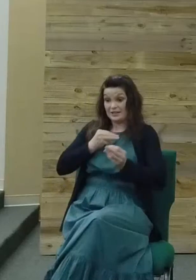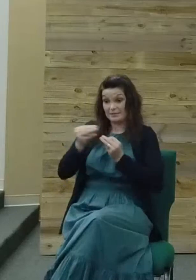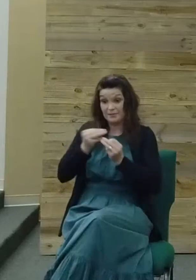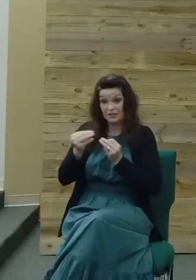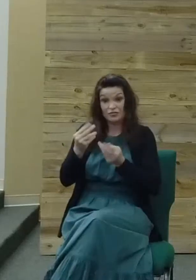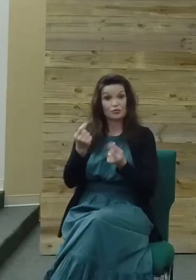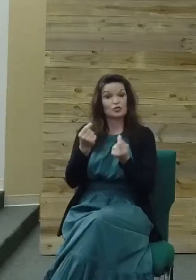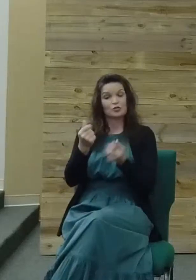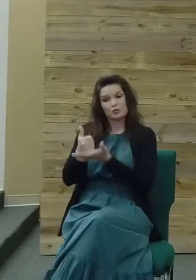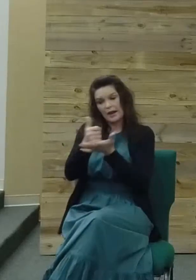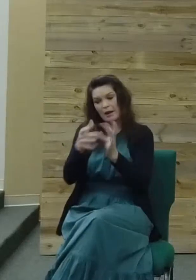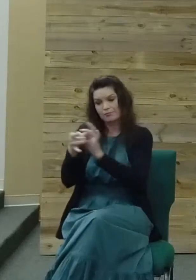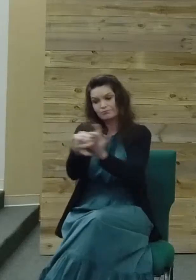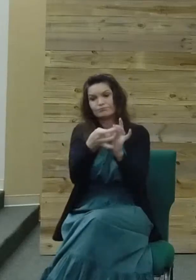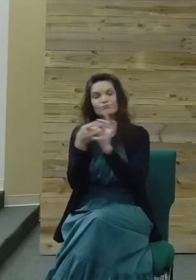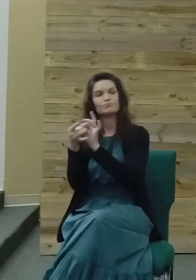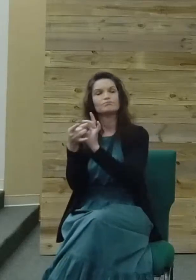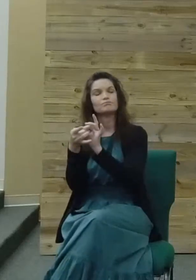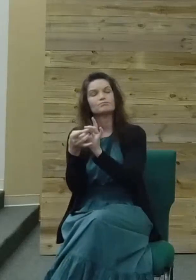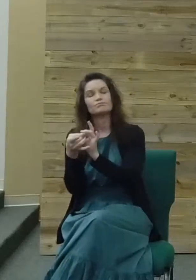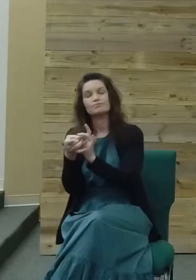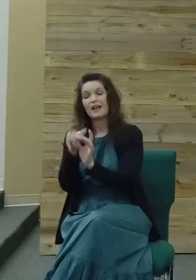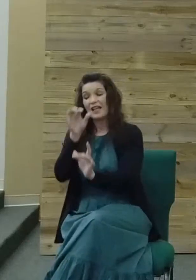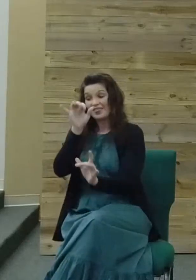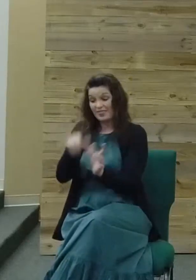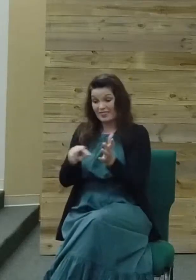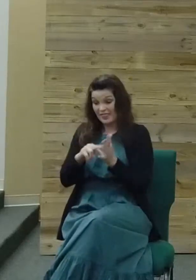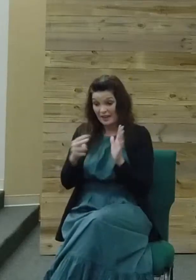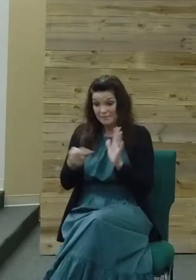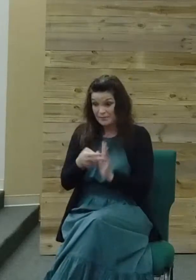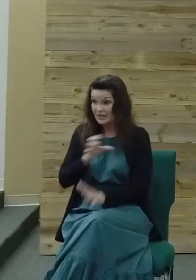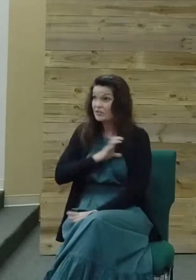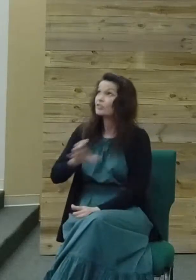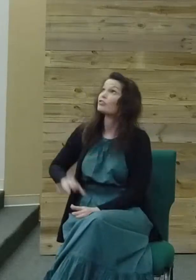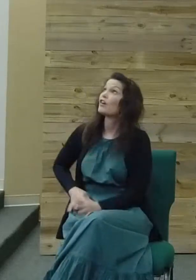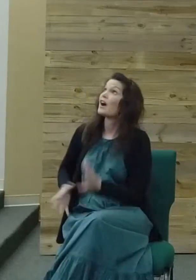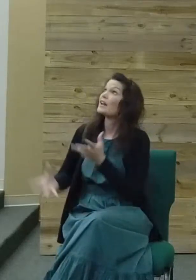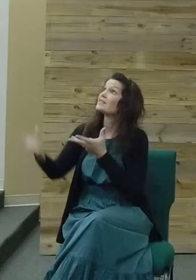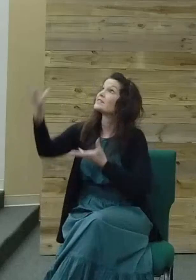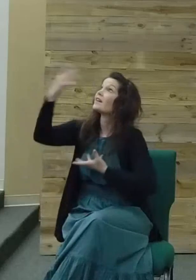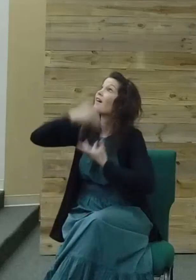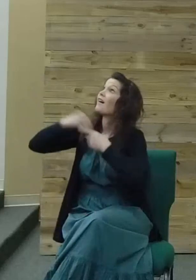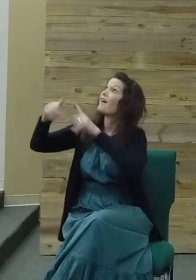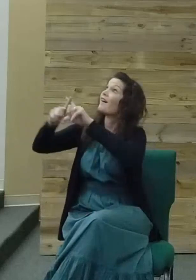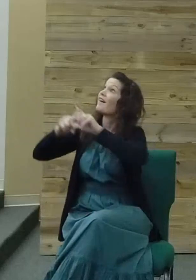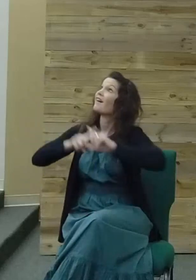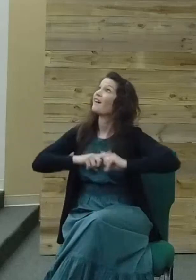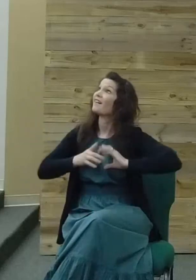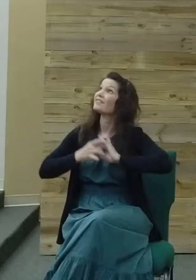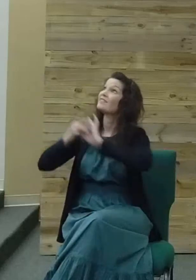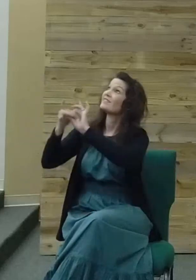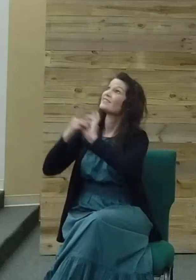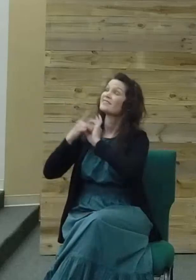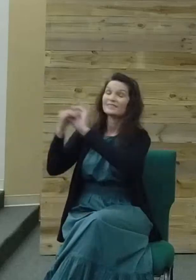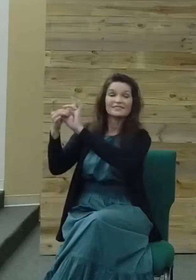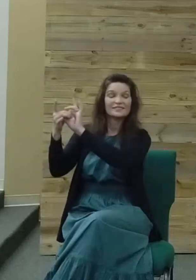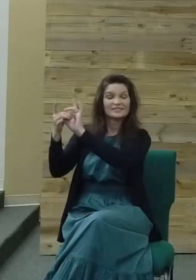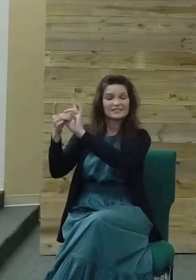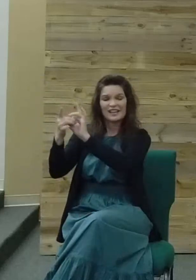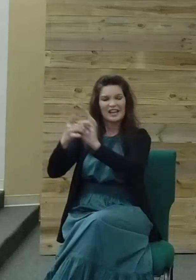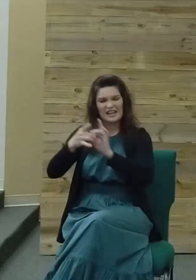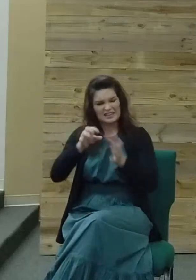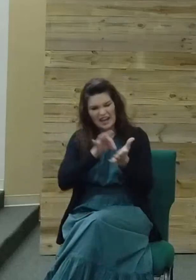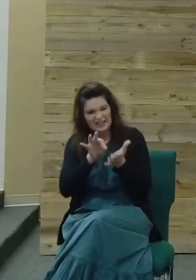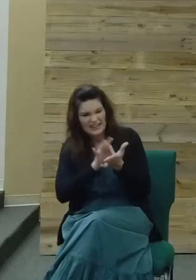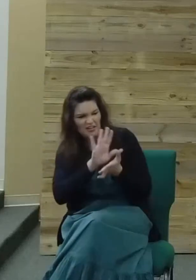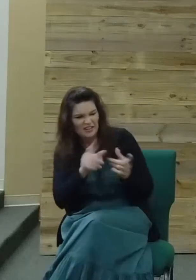the ministry of reconciliation." That is, in Christ, God was reconciling the world to himself, not